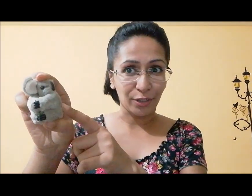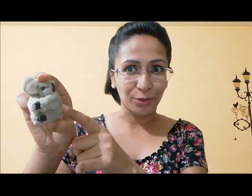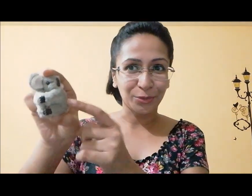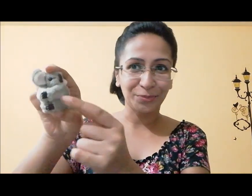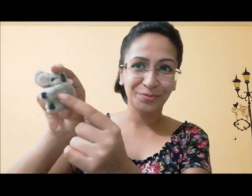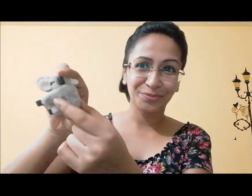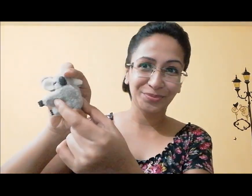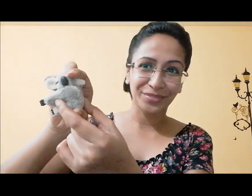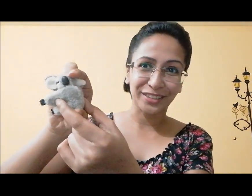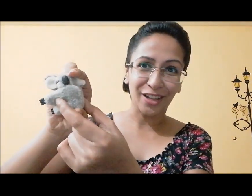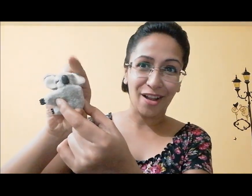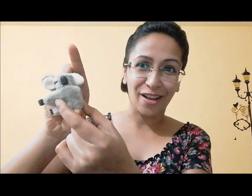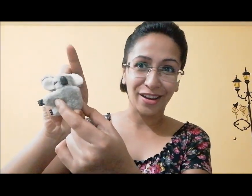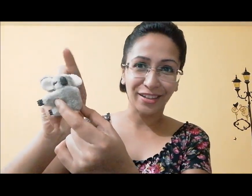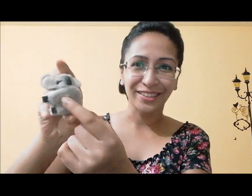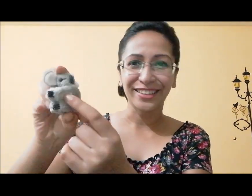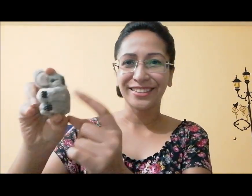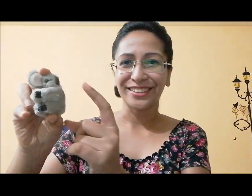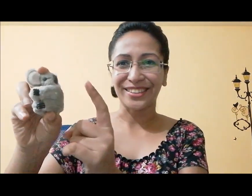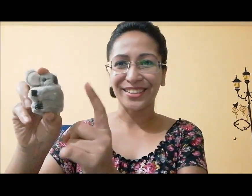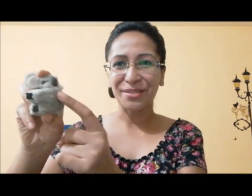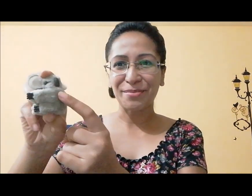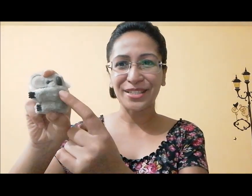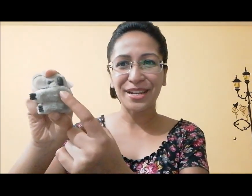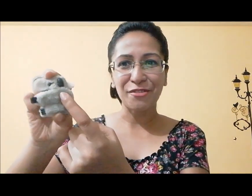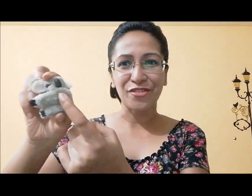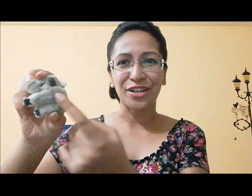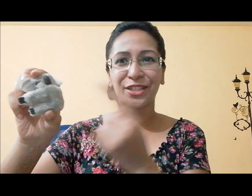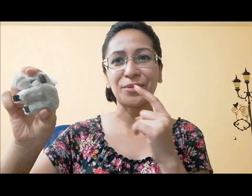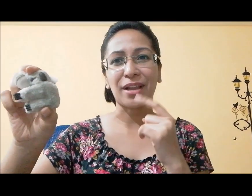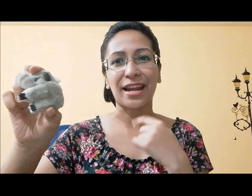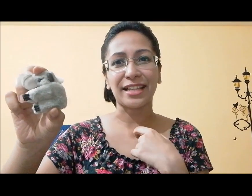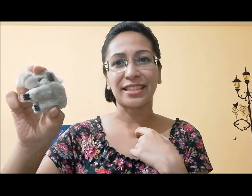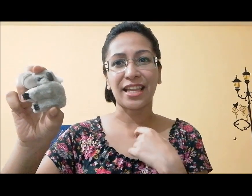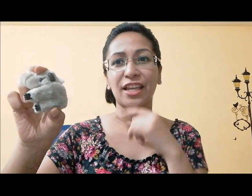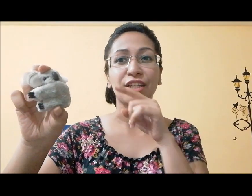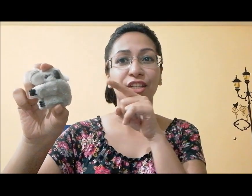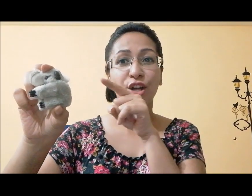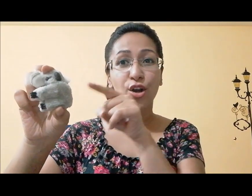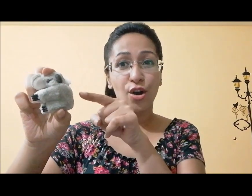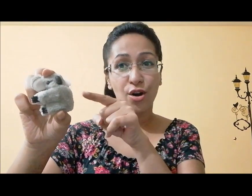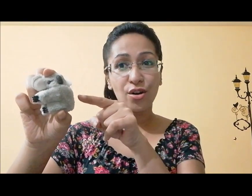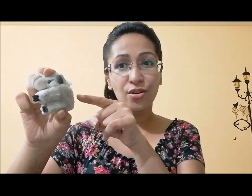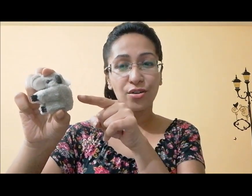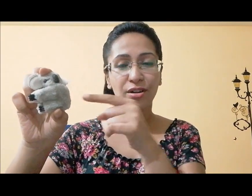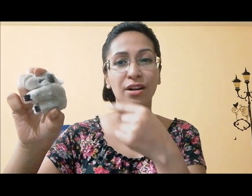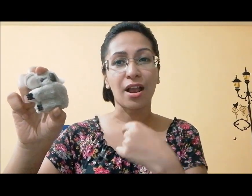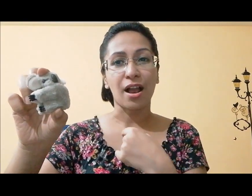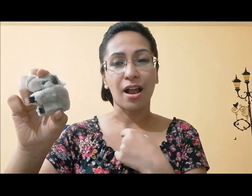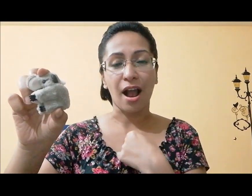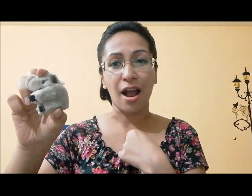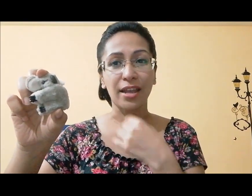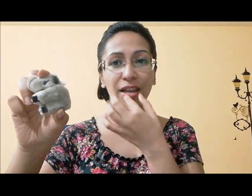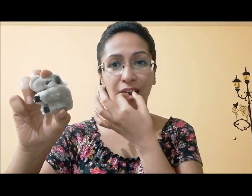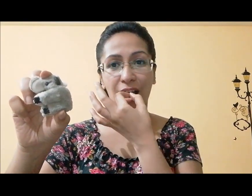to. Hi. So, this is the person I'm referring to, and I say, her, I